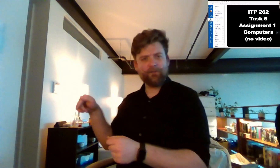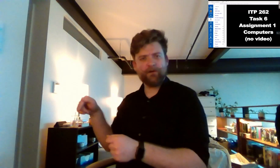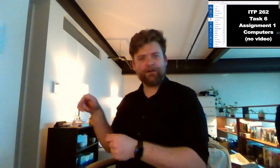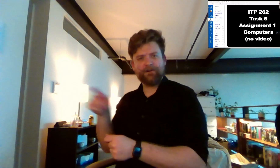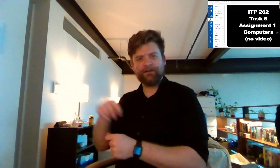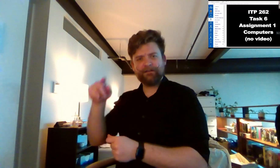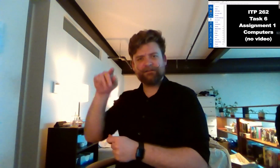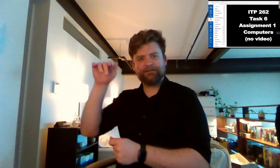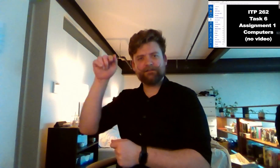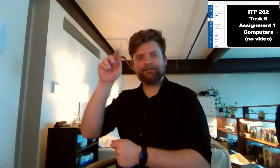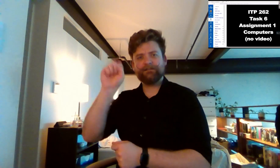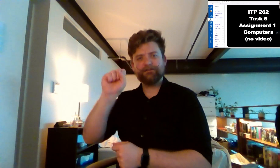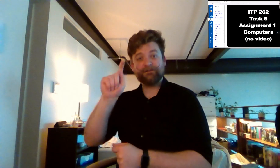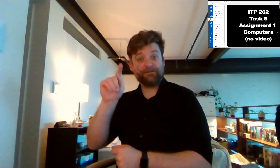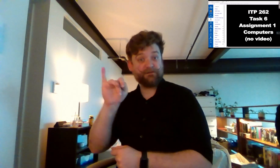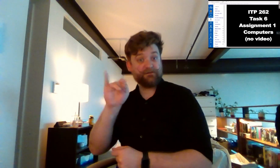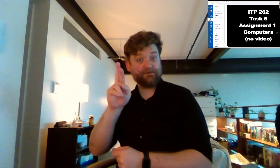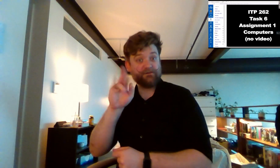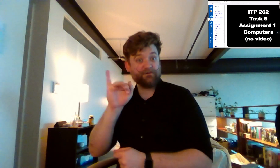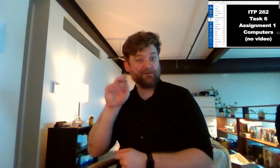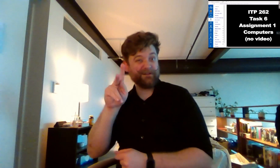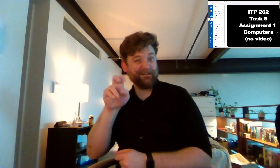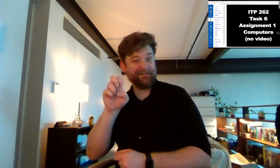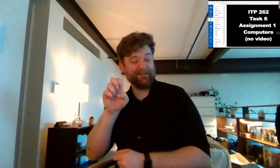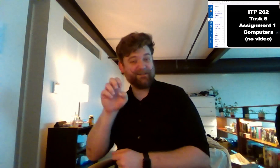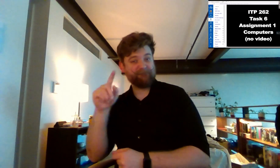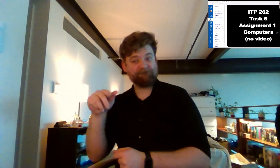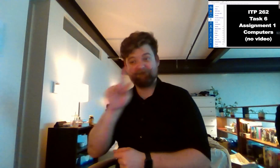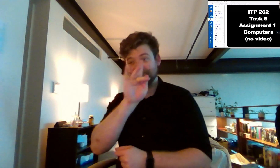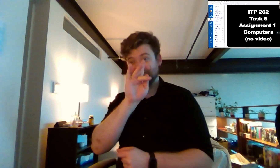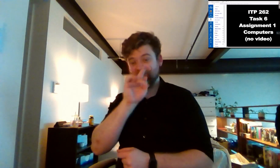If we do it on a word processor, where does it copy?